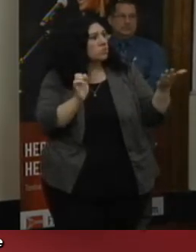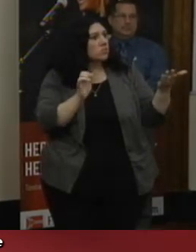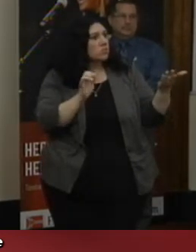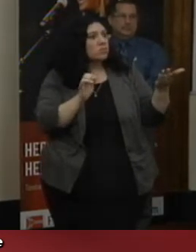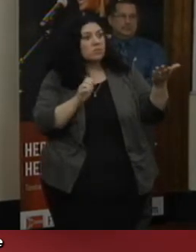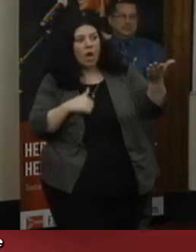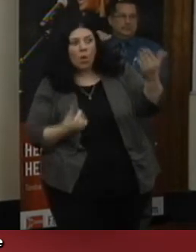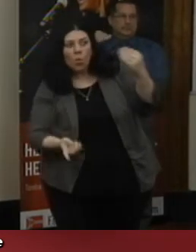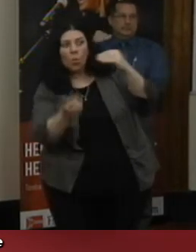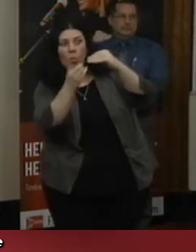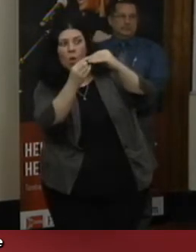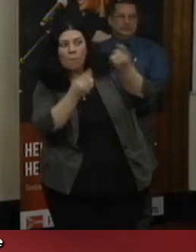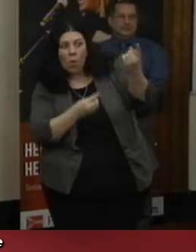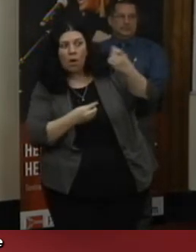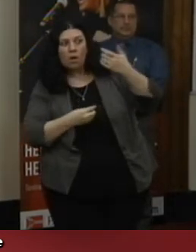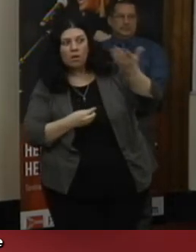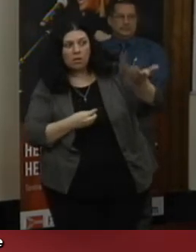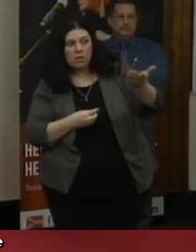Just one more,